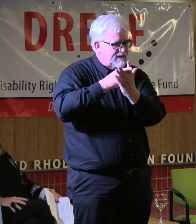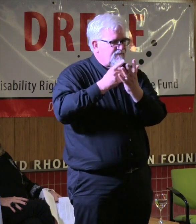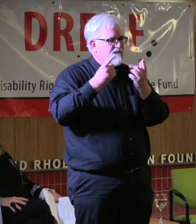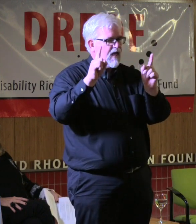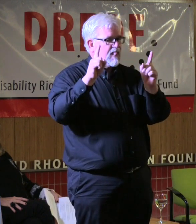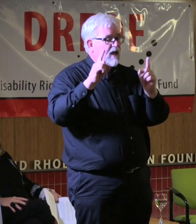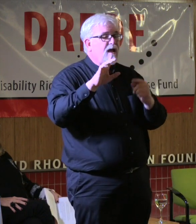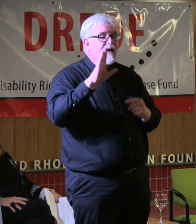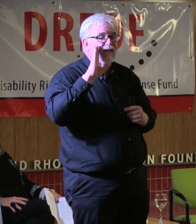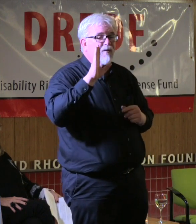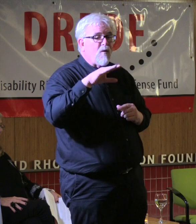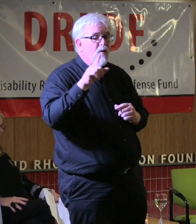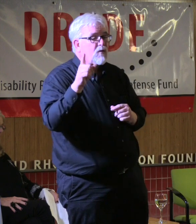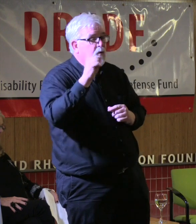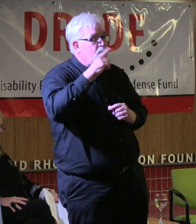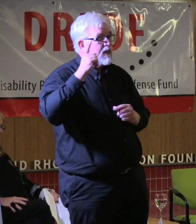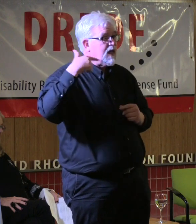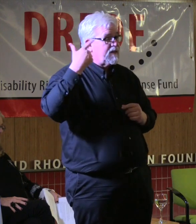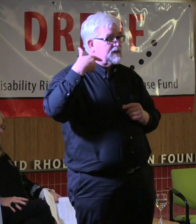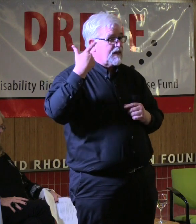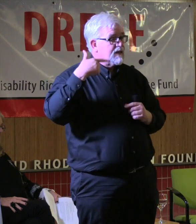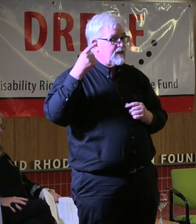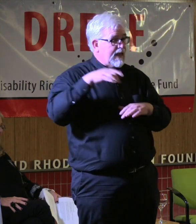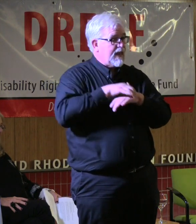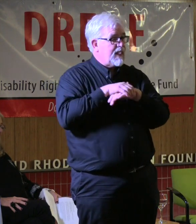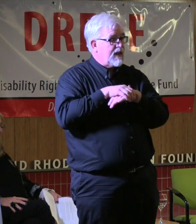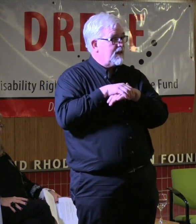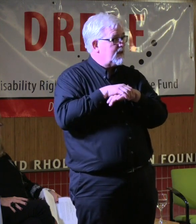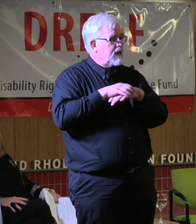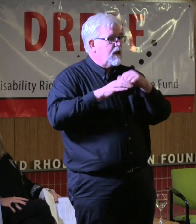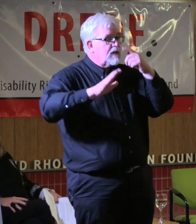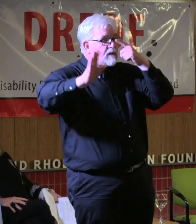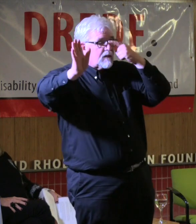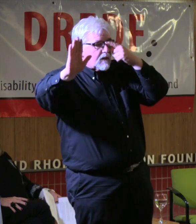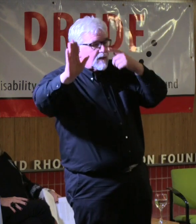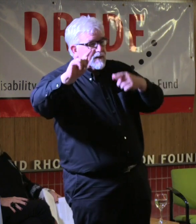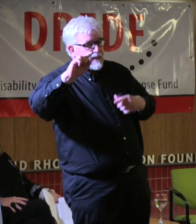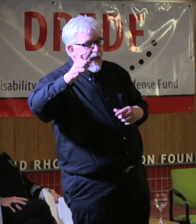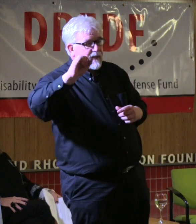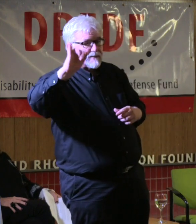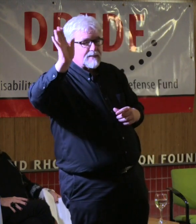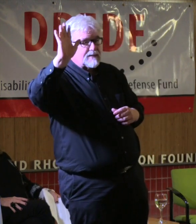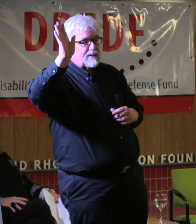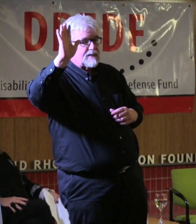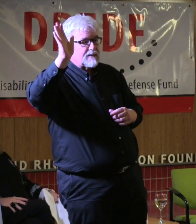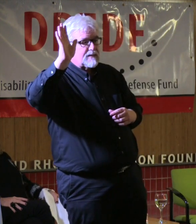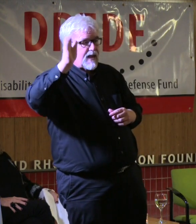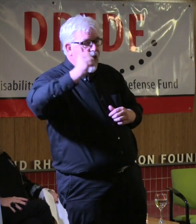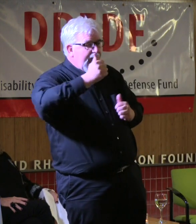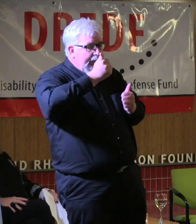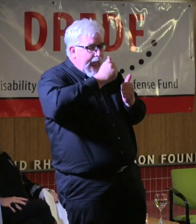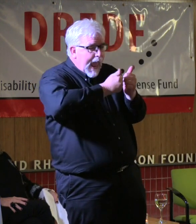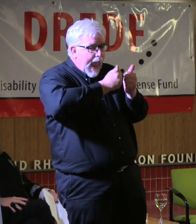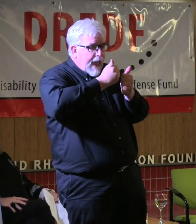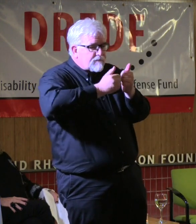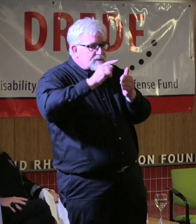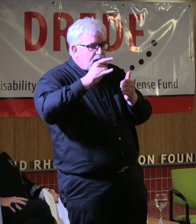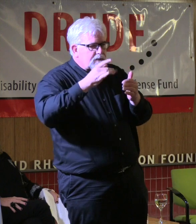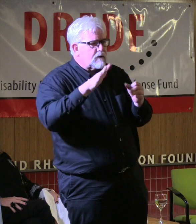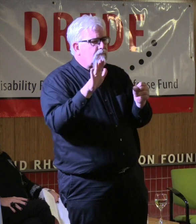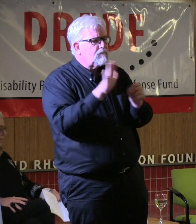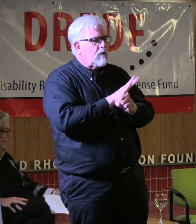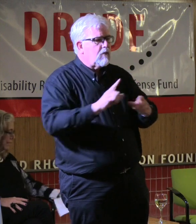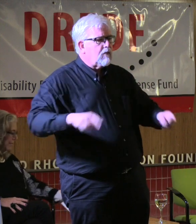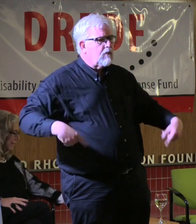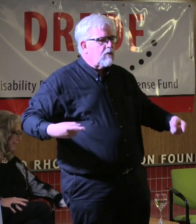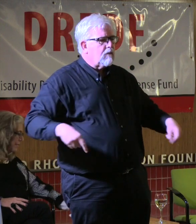Do you know that when you go to London, England, and you hail a taxi, Every taxi is fully